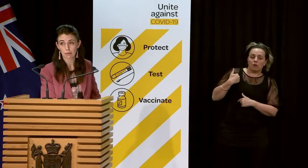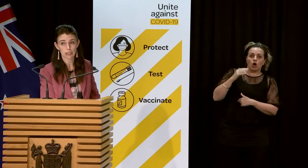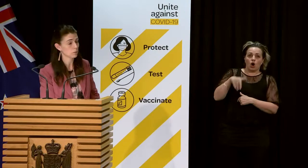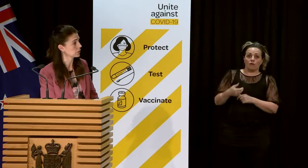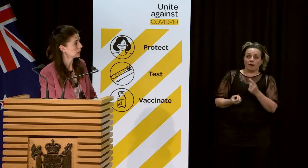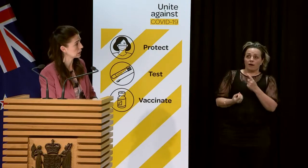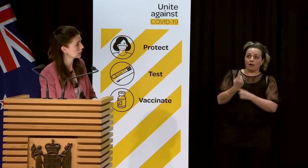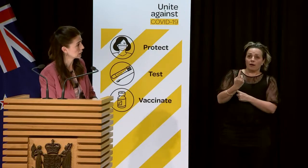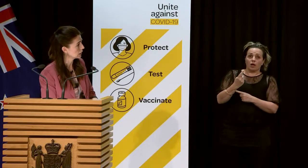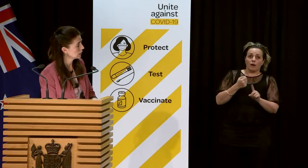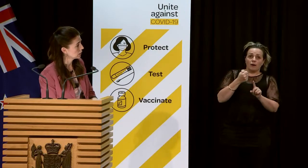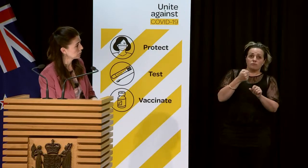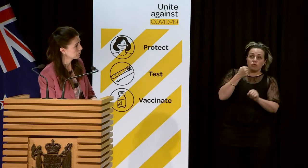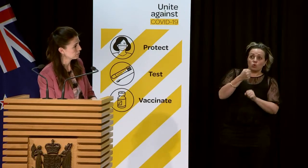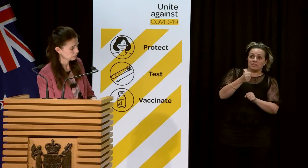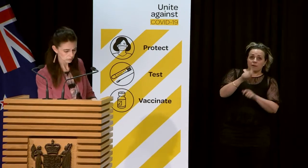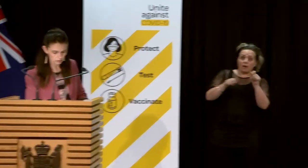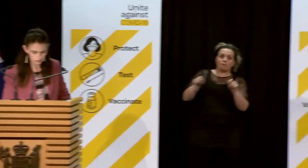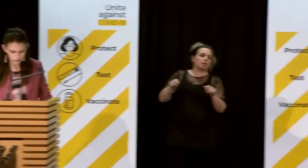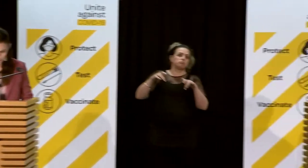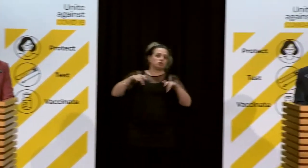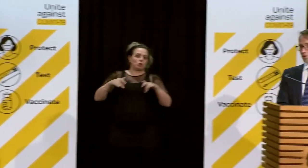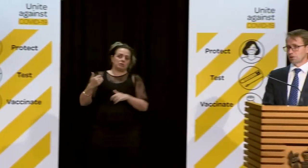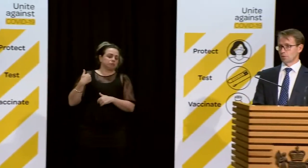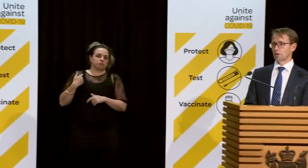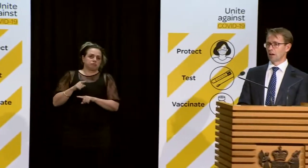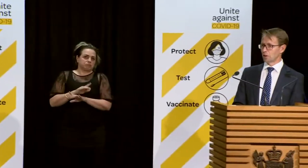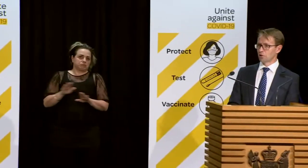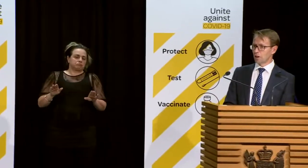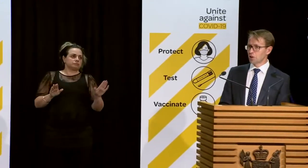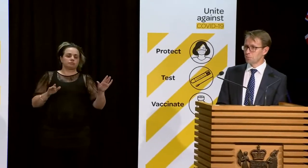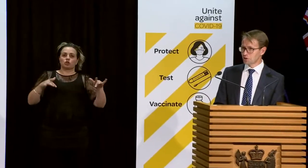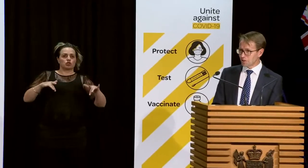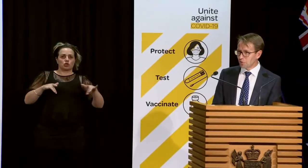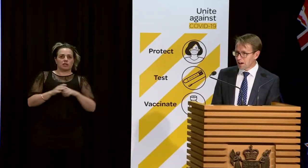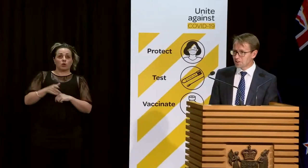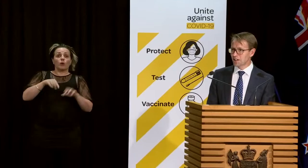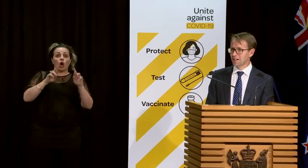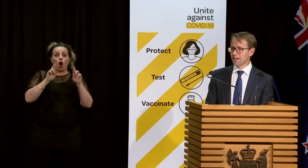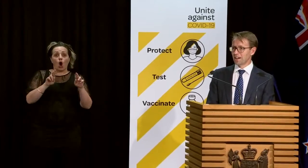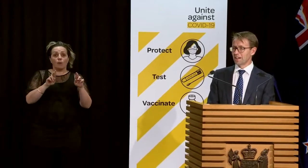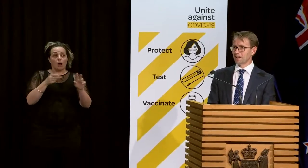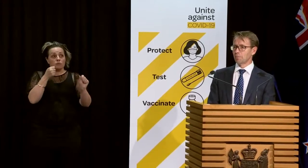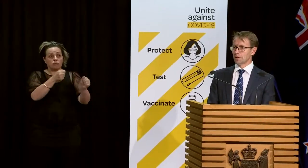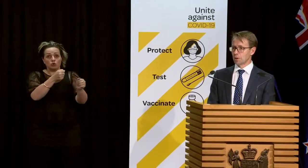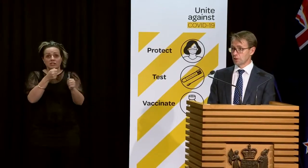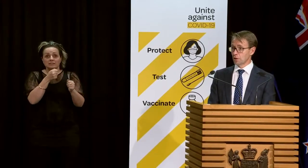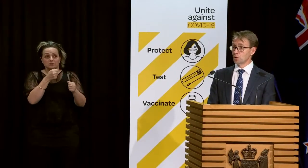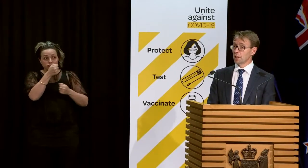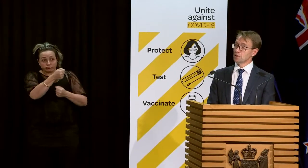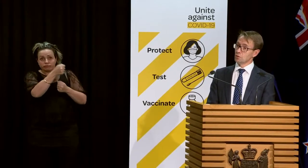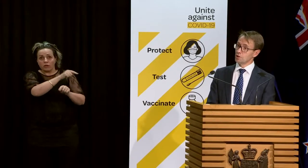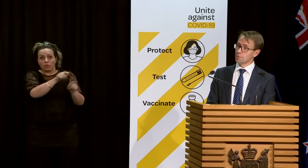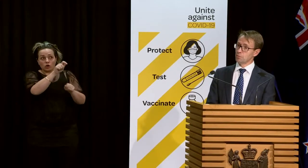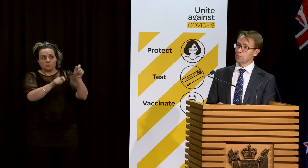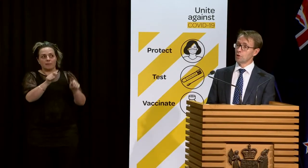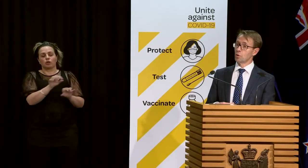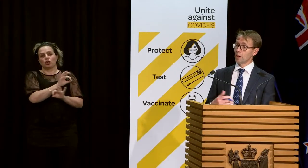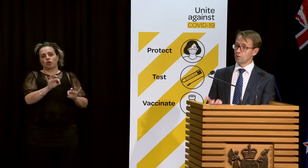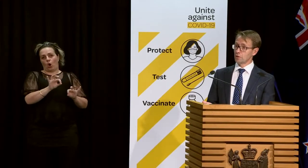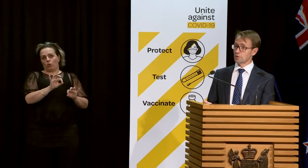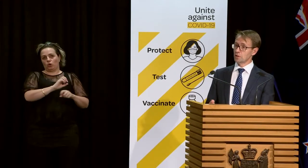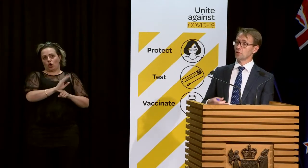case amongst protesters. No, not as yet, and our great hope is that there aren't. But I would ask all those people